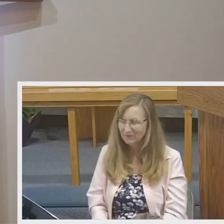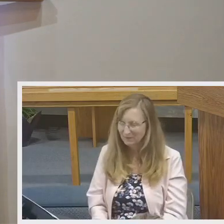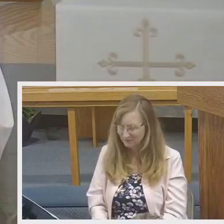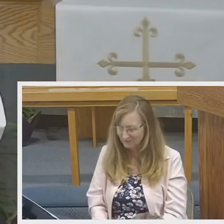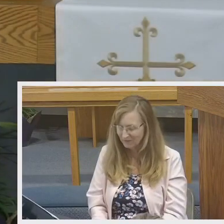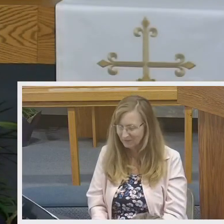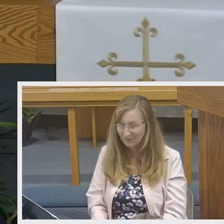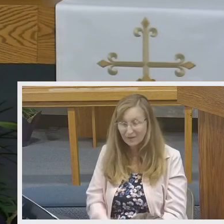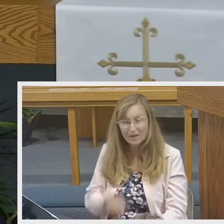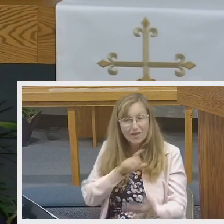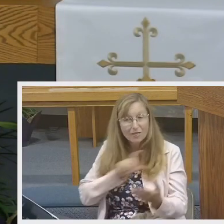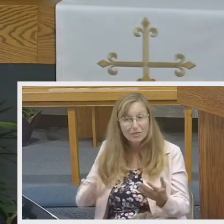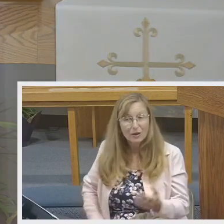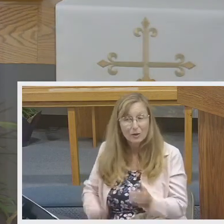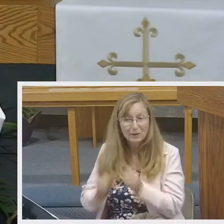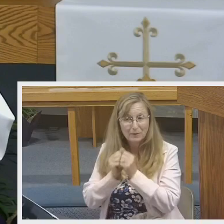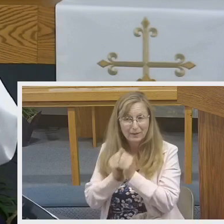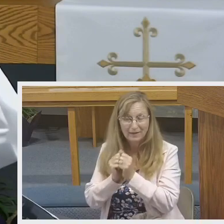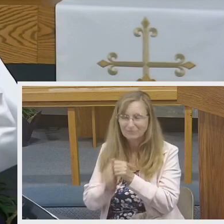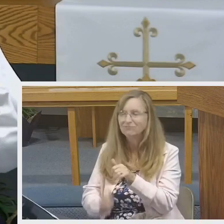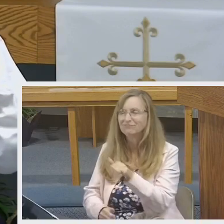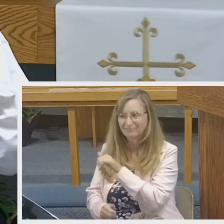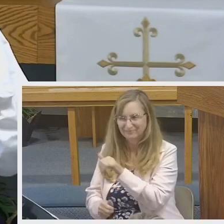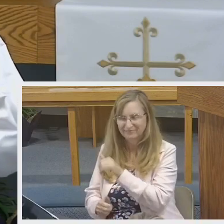The Lord be with you.